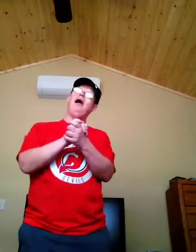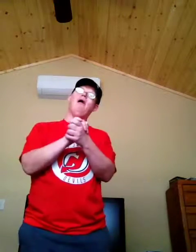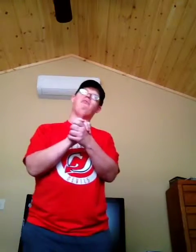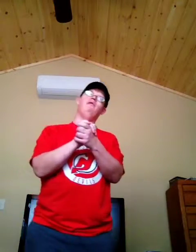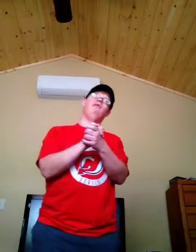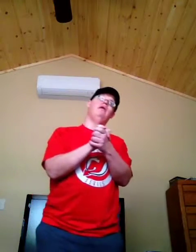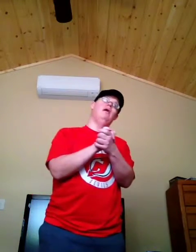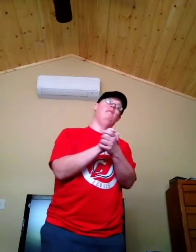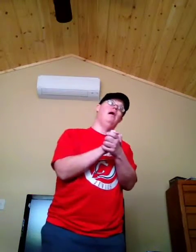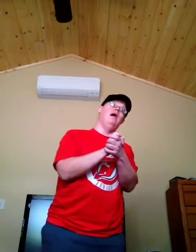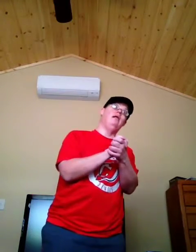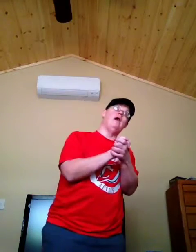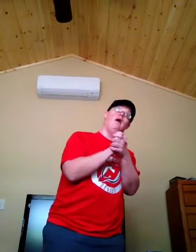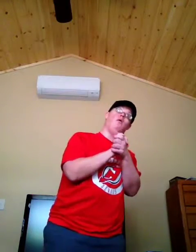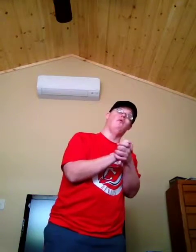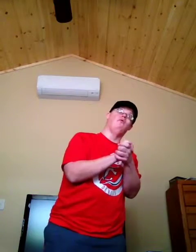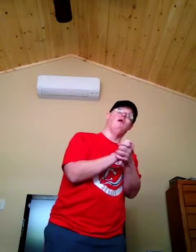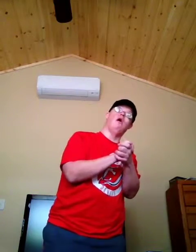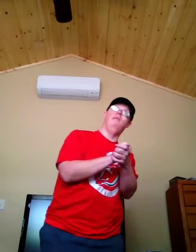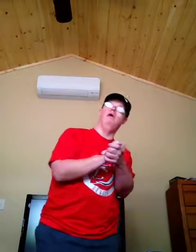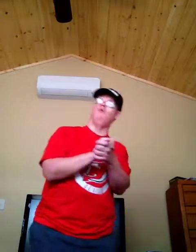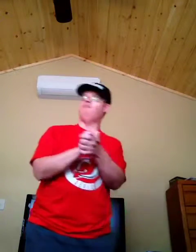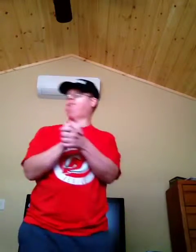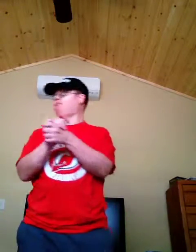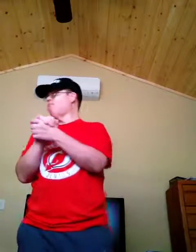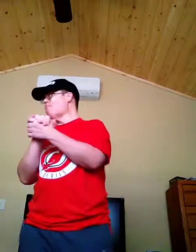have something in mind that I want to talk about.